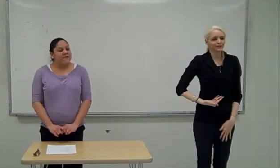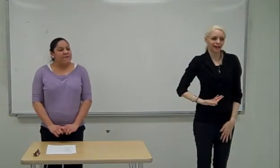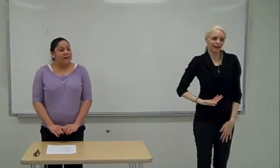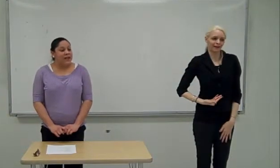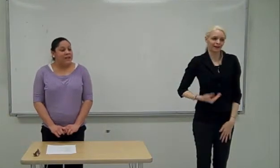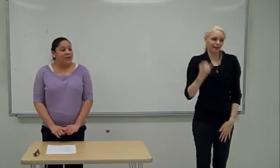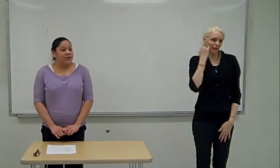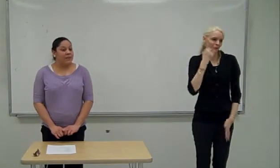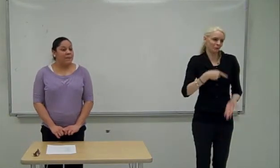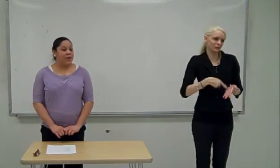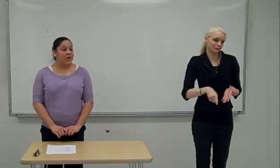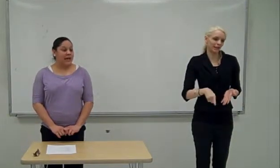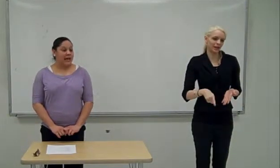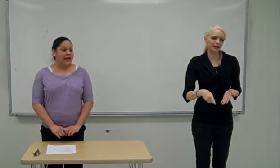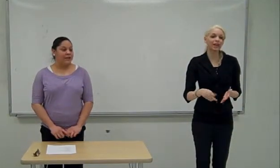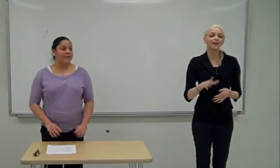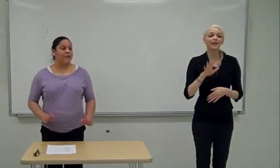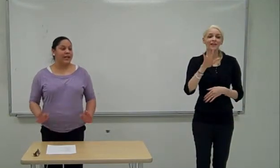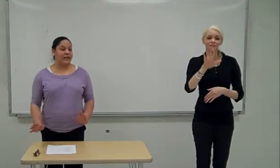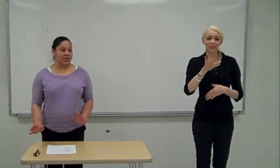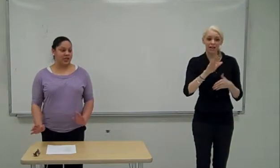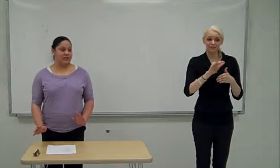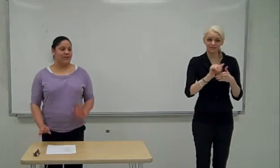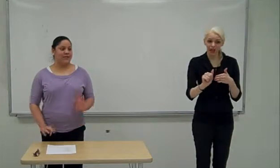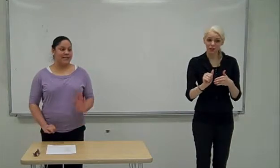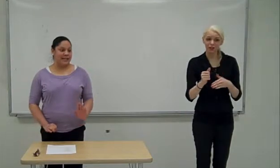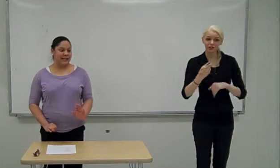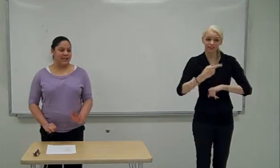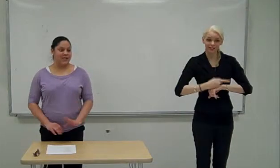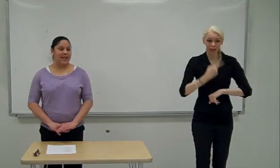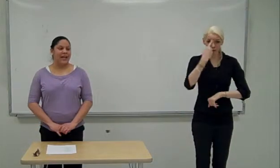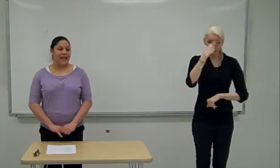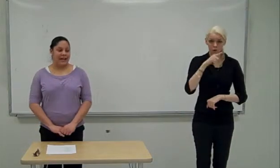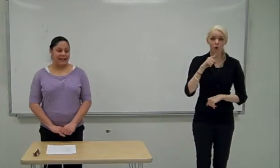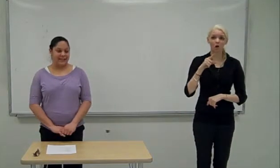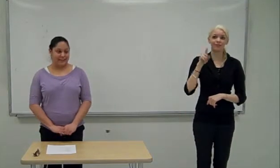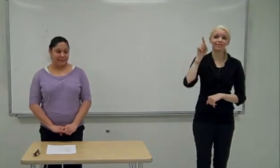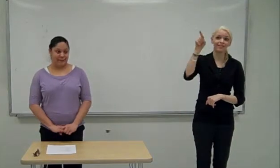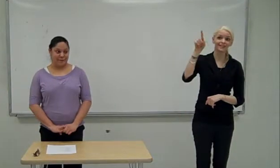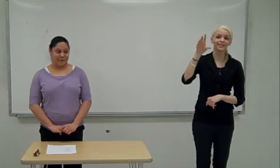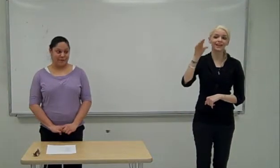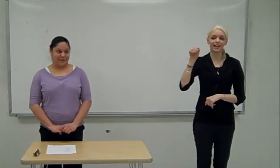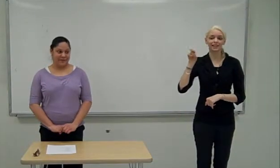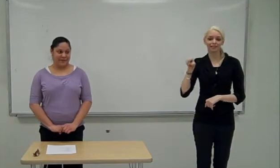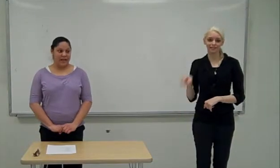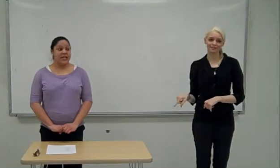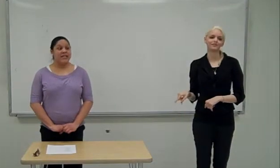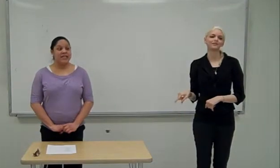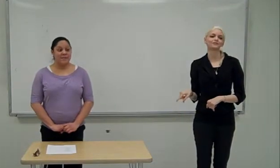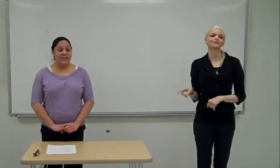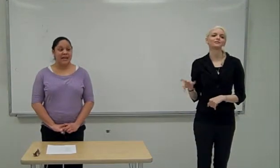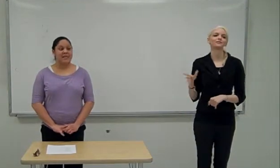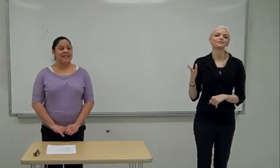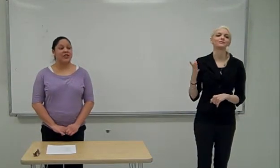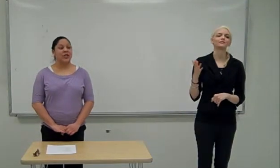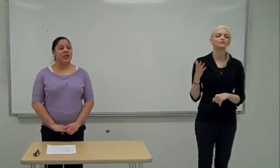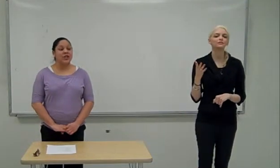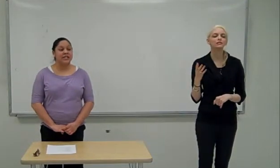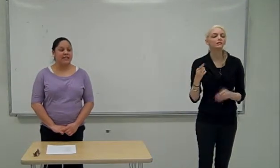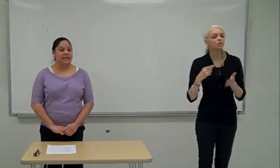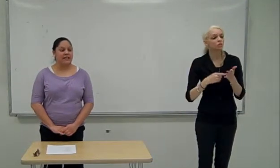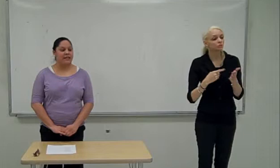Unfortunately, it's $5 per day for each, the television and the telephone. Sometimes